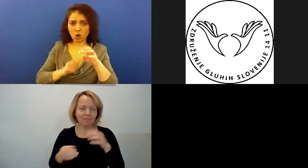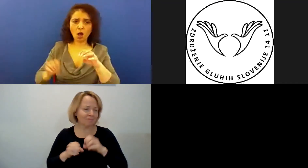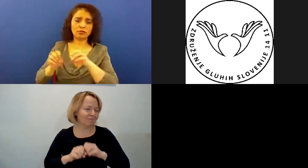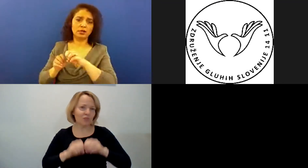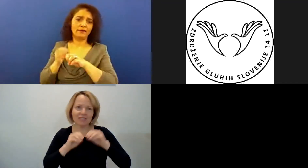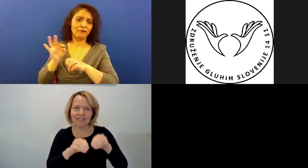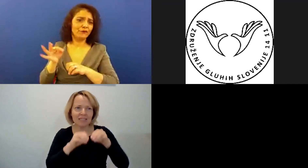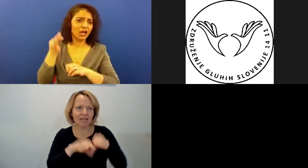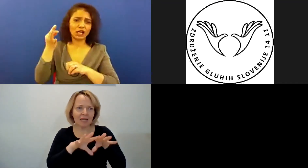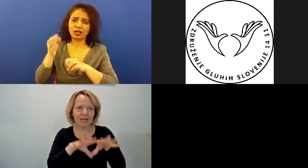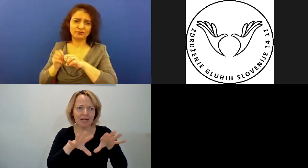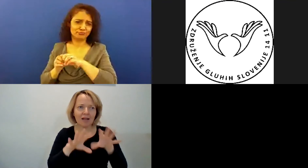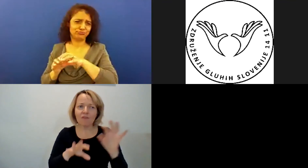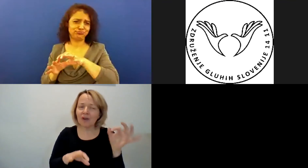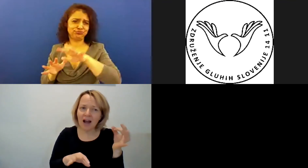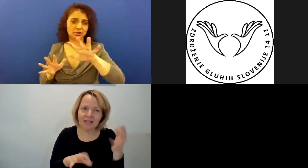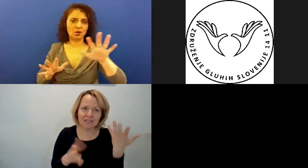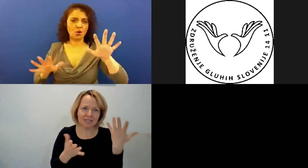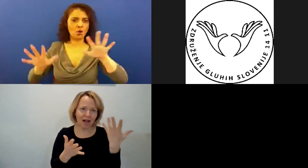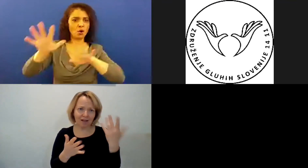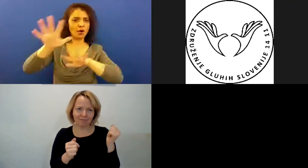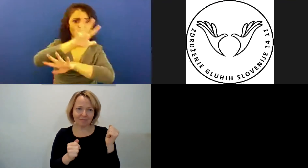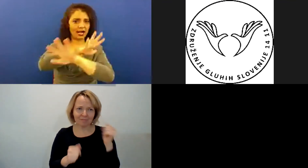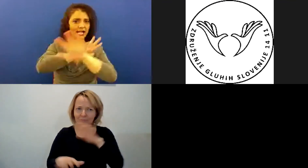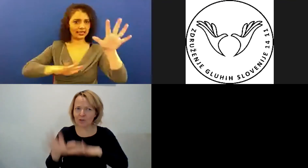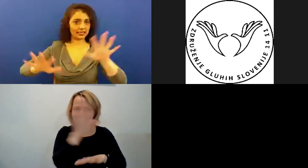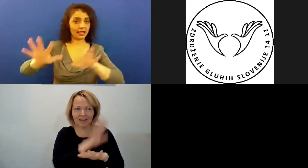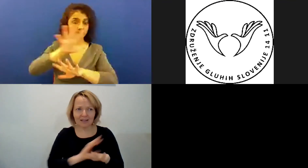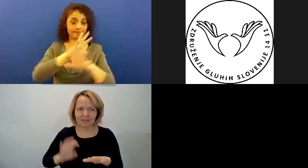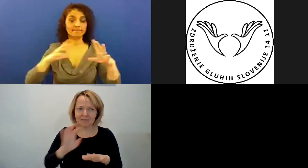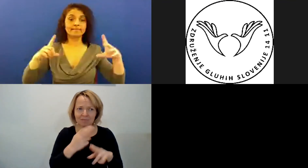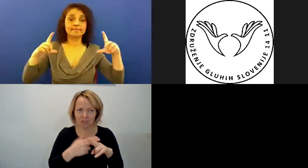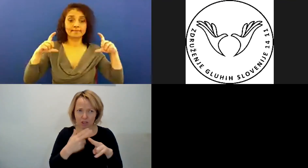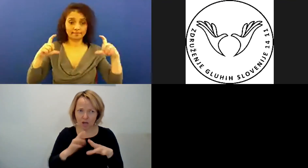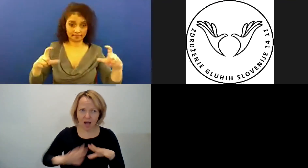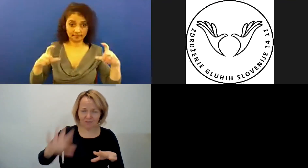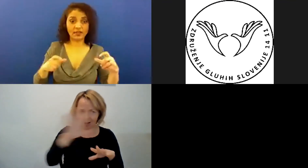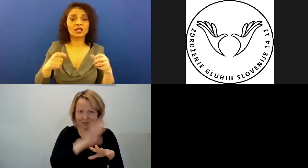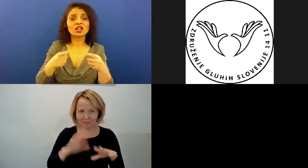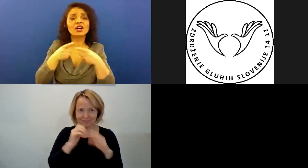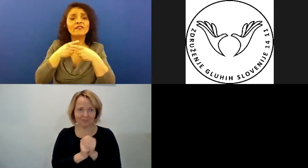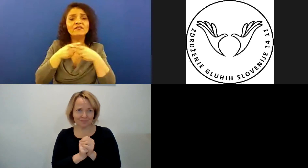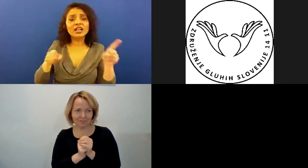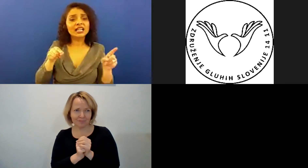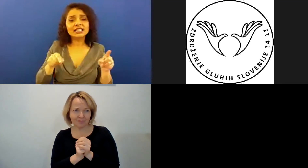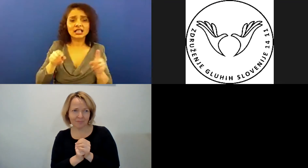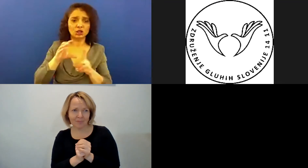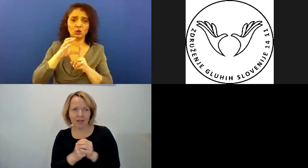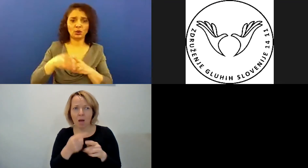Yugoslavia, former Yugoslavia, and the rest of Europe. Many ended up in France. So we ended up all over